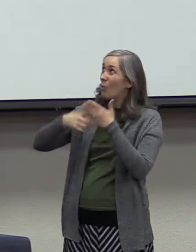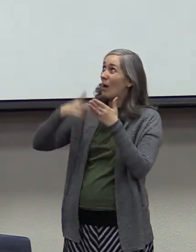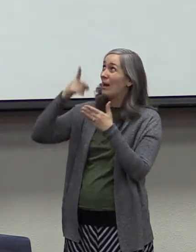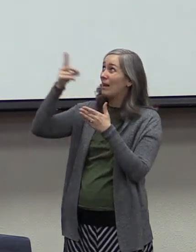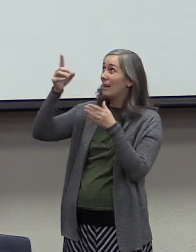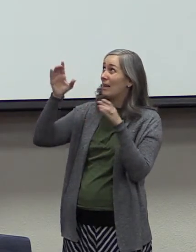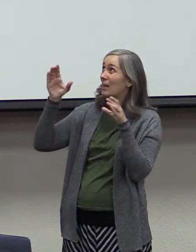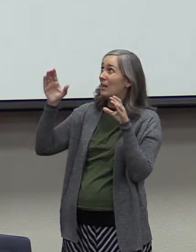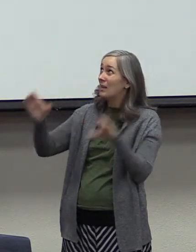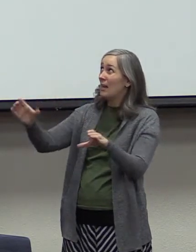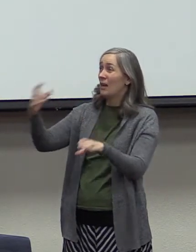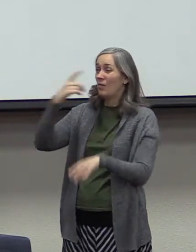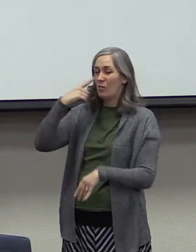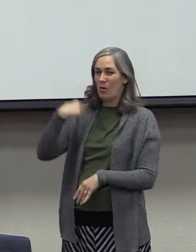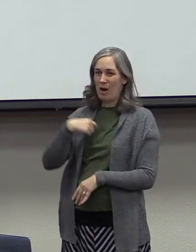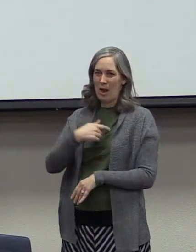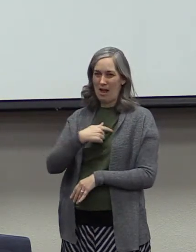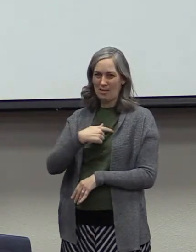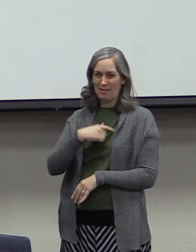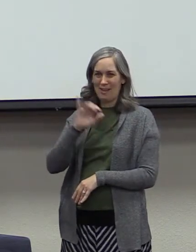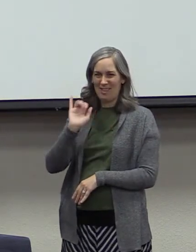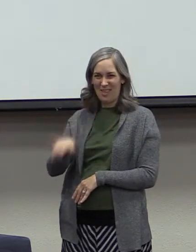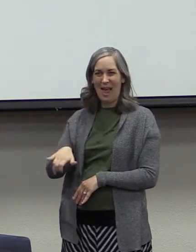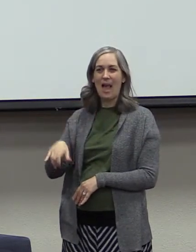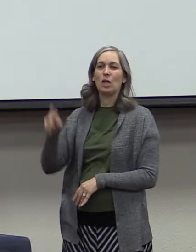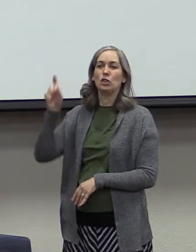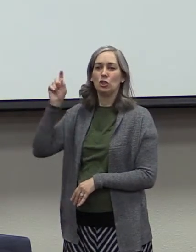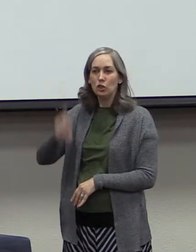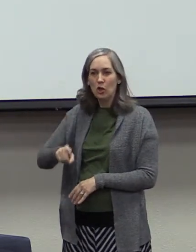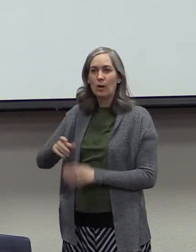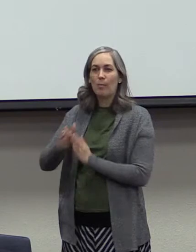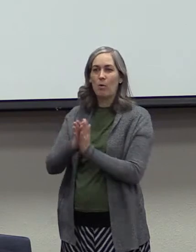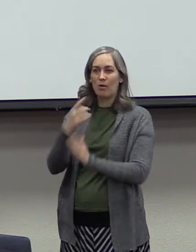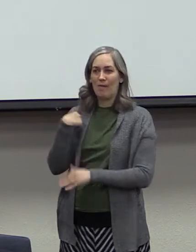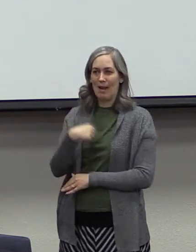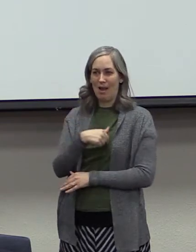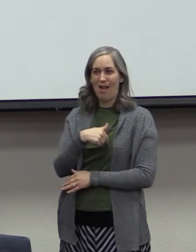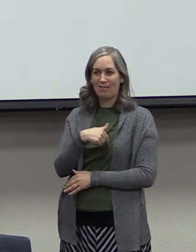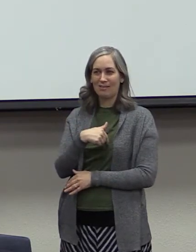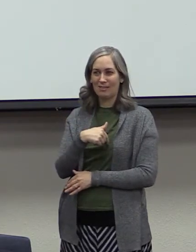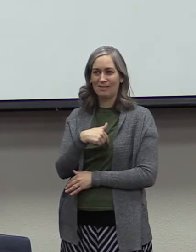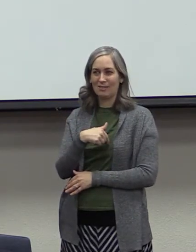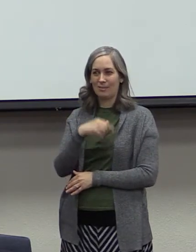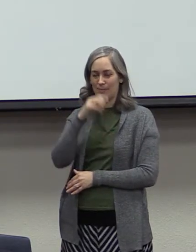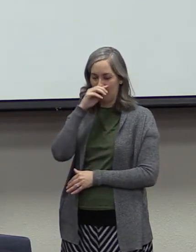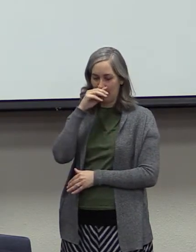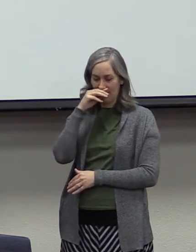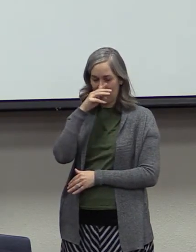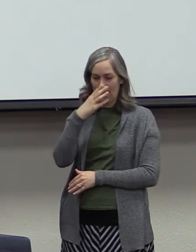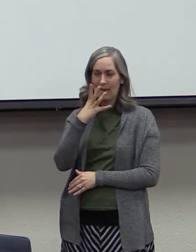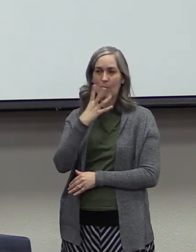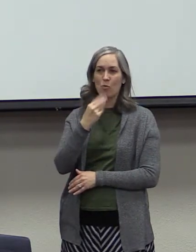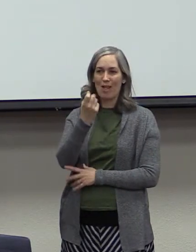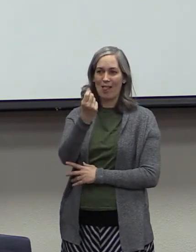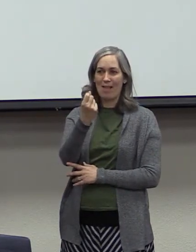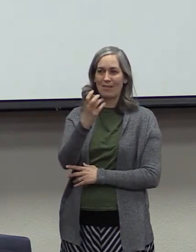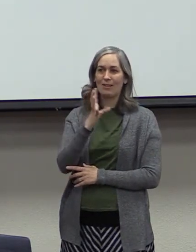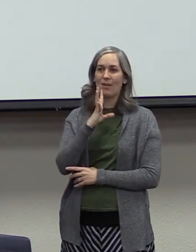should be motivation for us. In Hebrews chapter 11, the author talked about men and women of